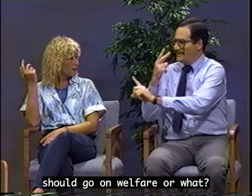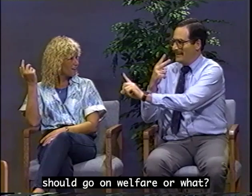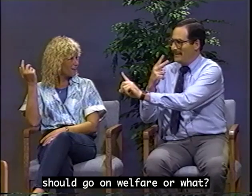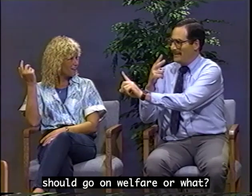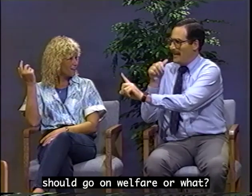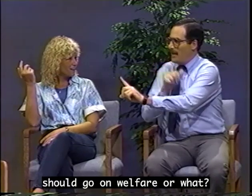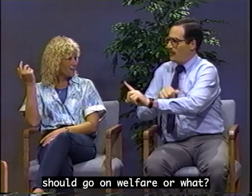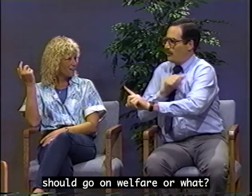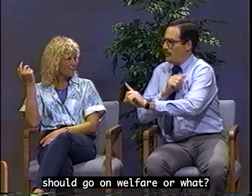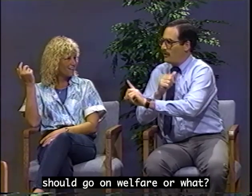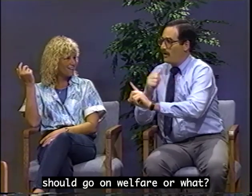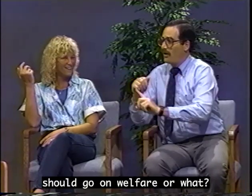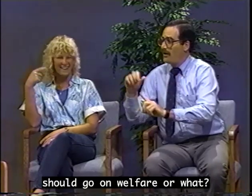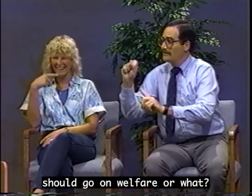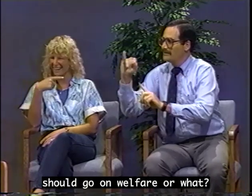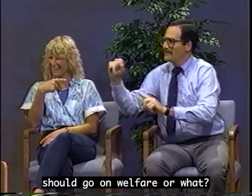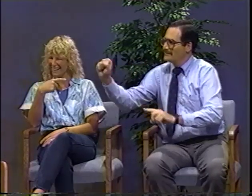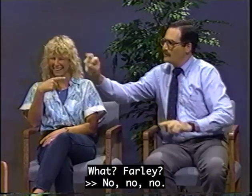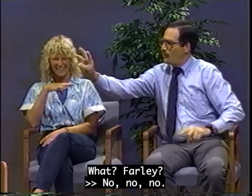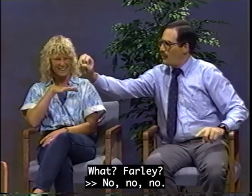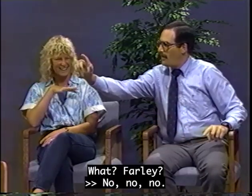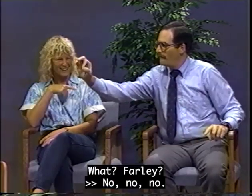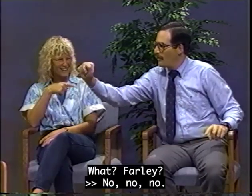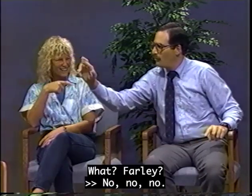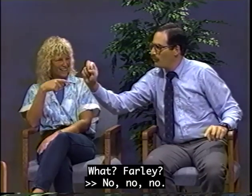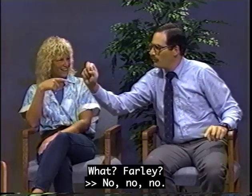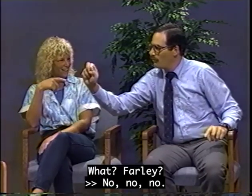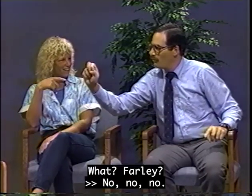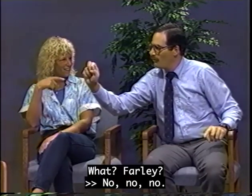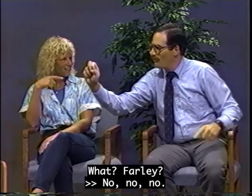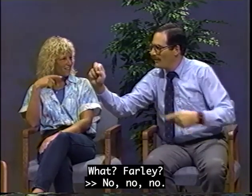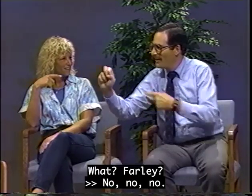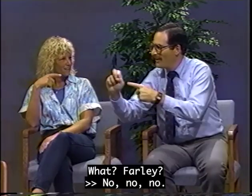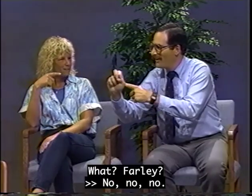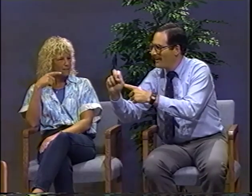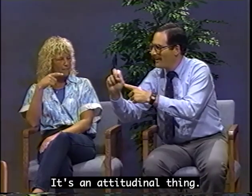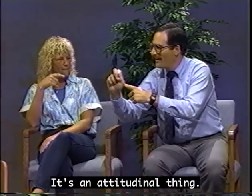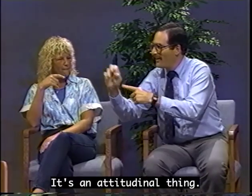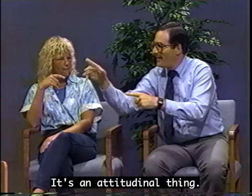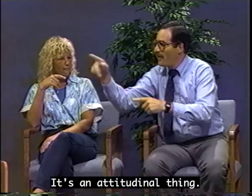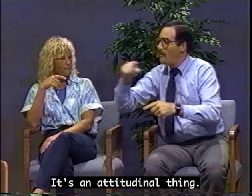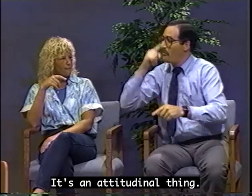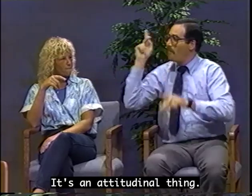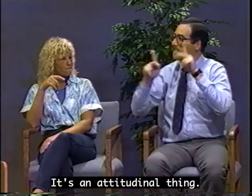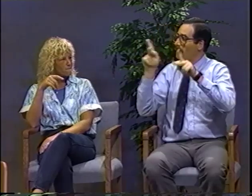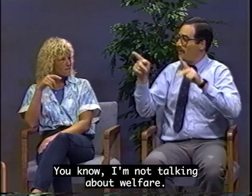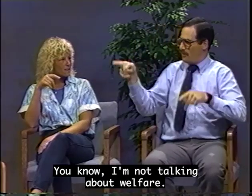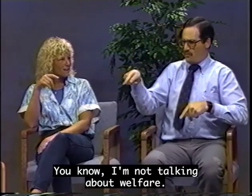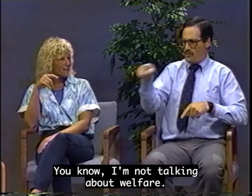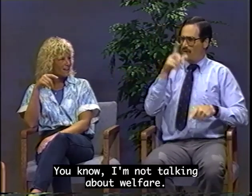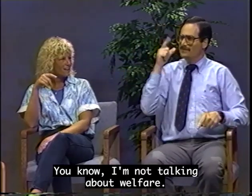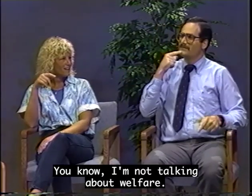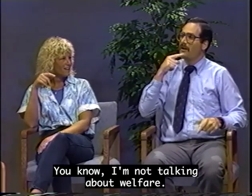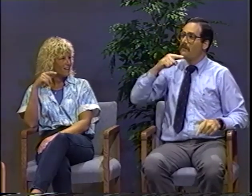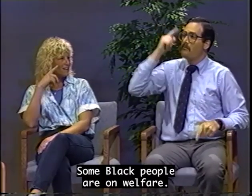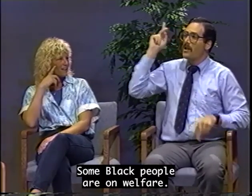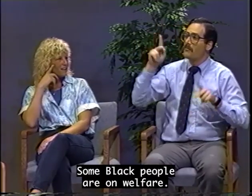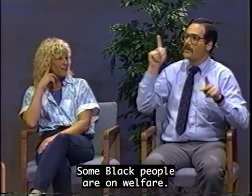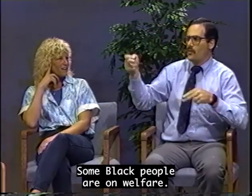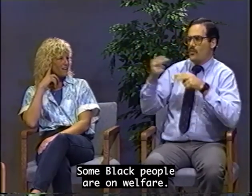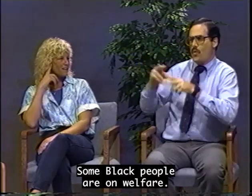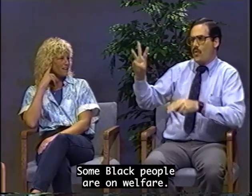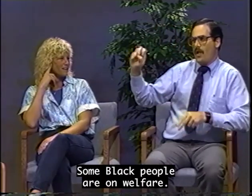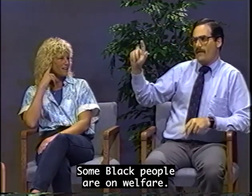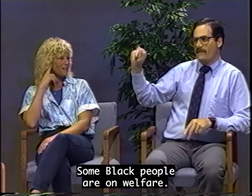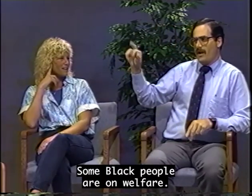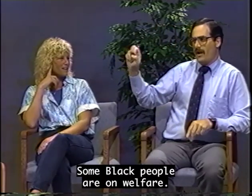hearing impaired people should go on welfare, or what? What? Farley? No. It's an attitudinal thing. I'm not talking about welfare. Some black